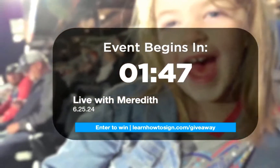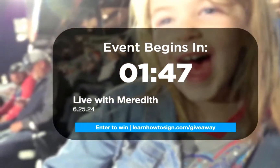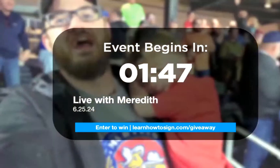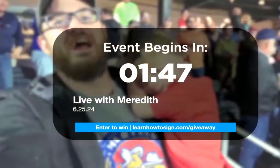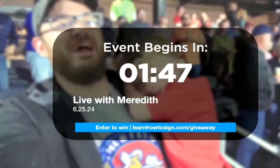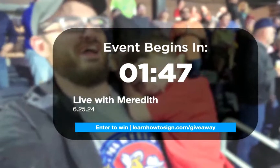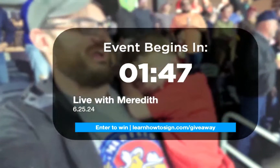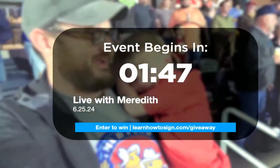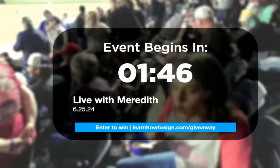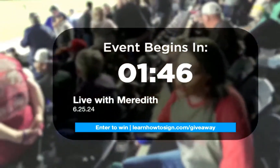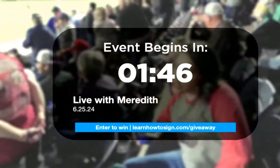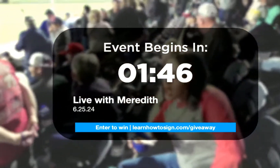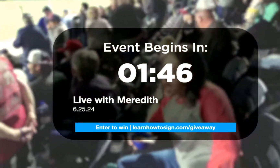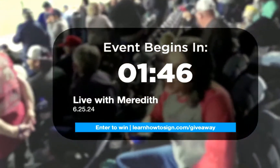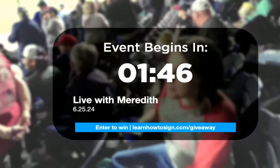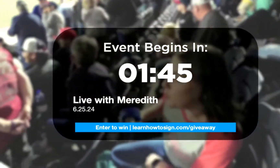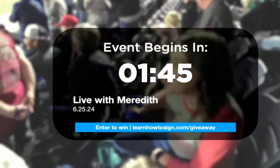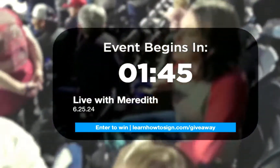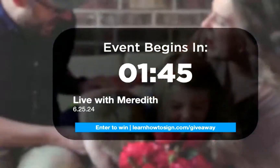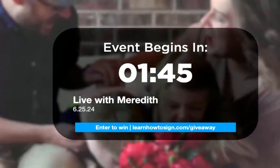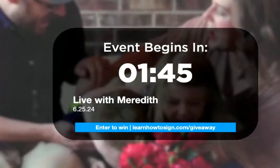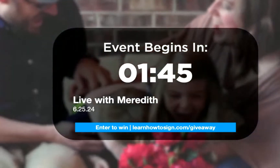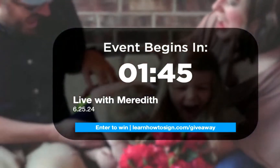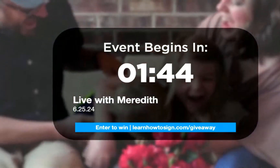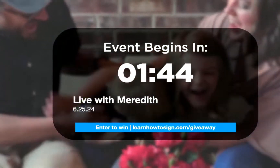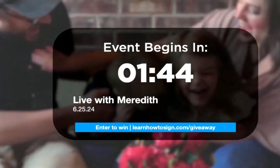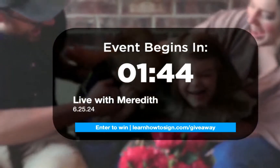But something's different next to you.